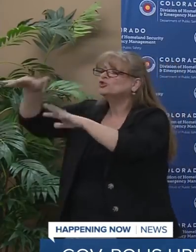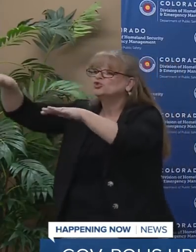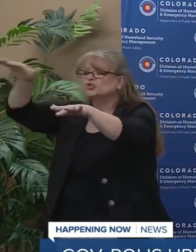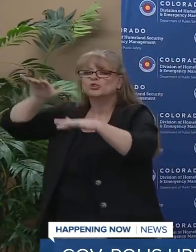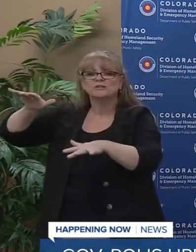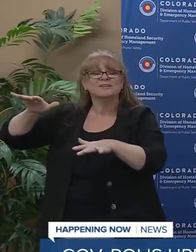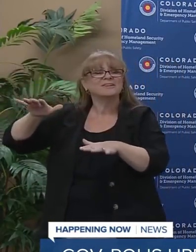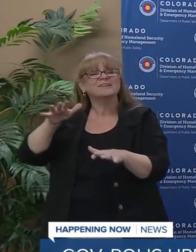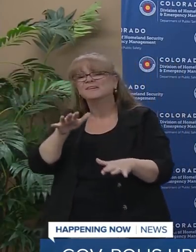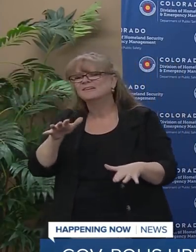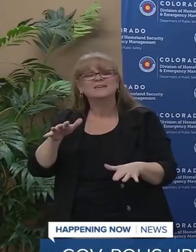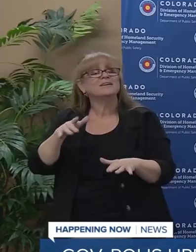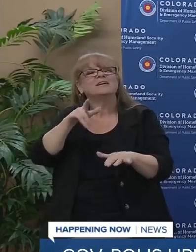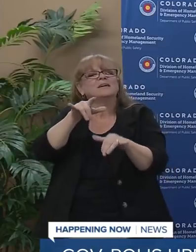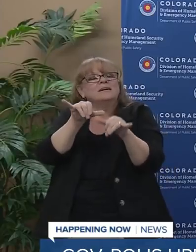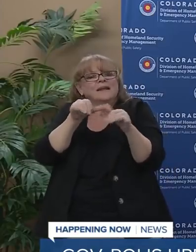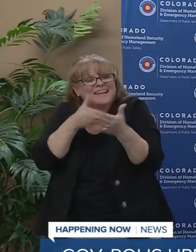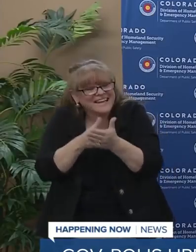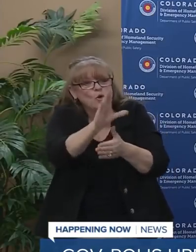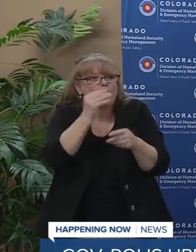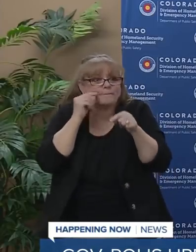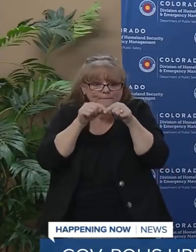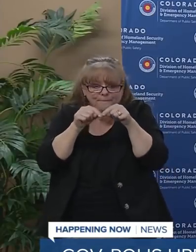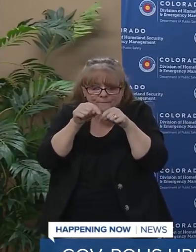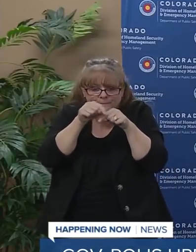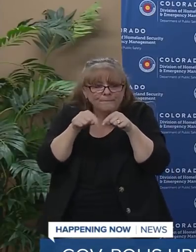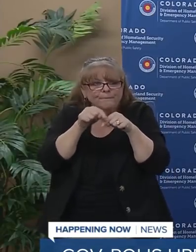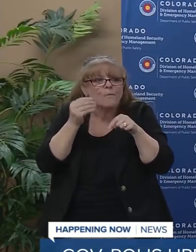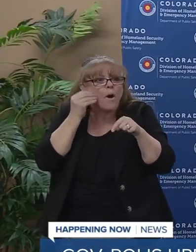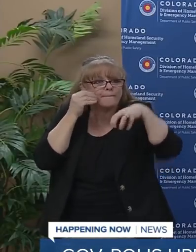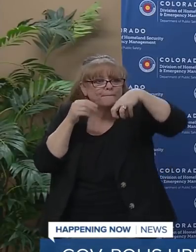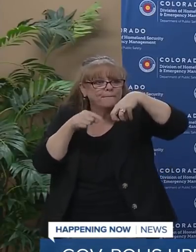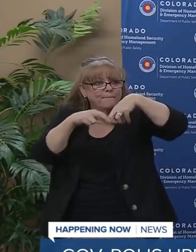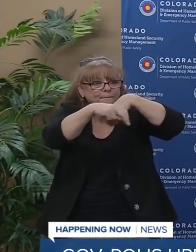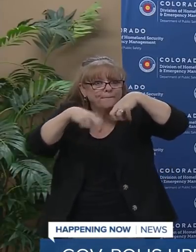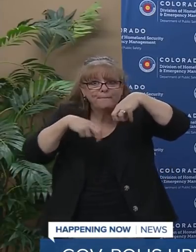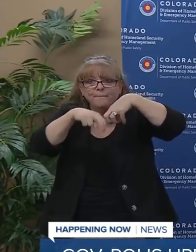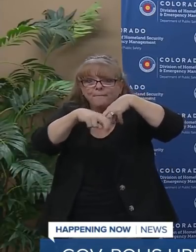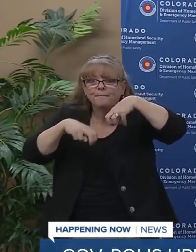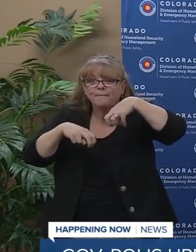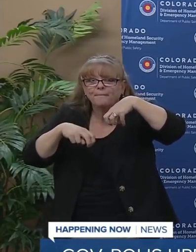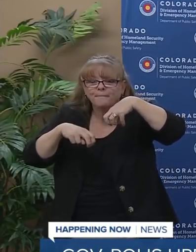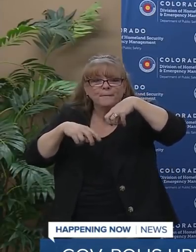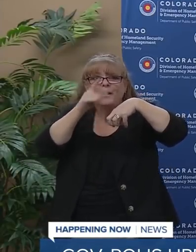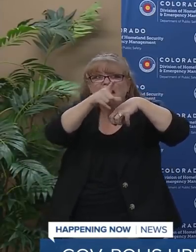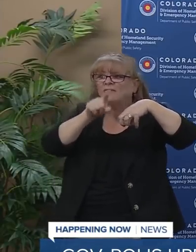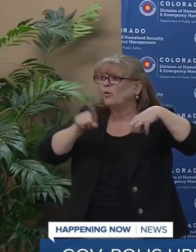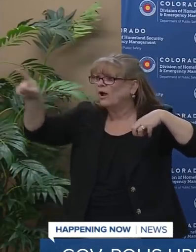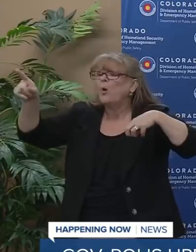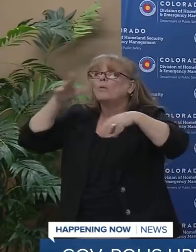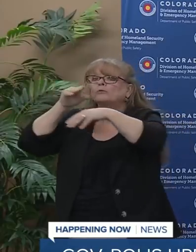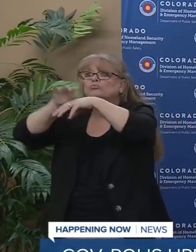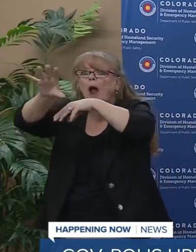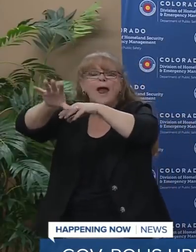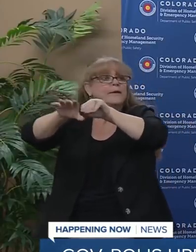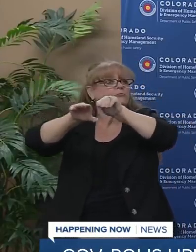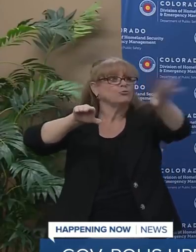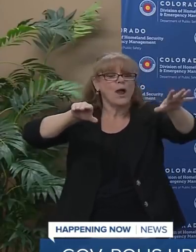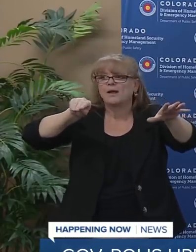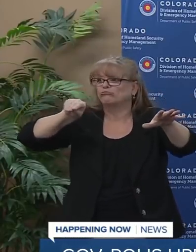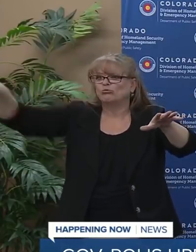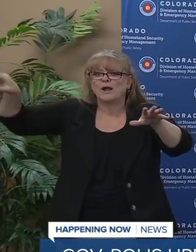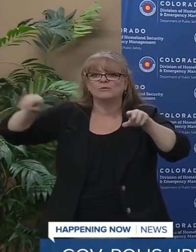that mixing between different areas that spreads the virus. And might mean that an area that might have a lower rate or be